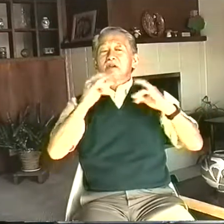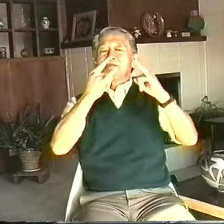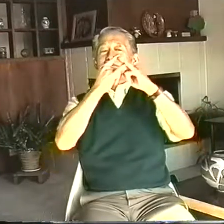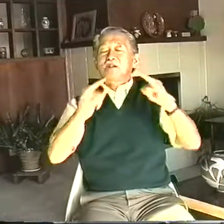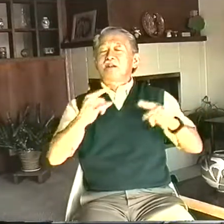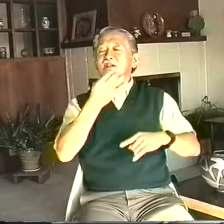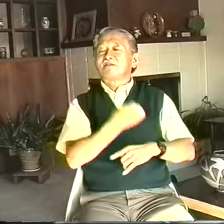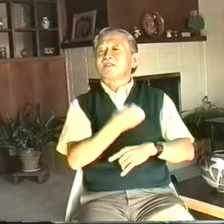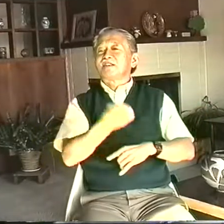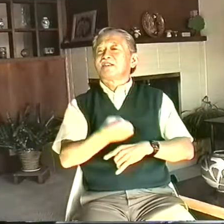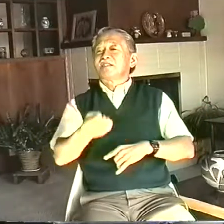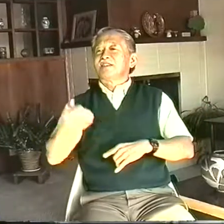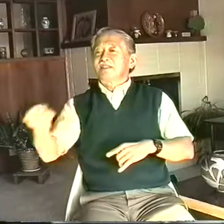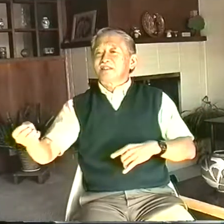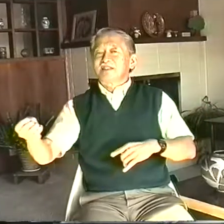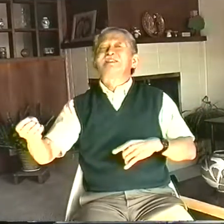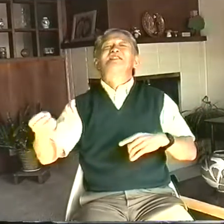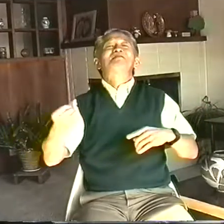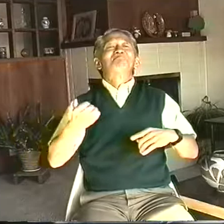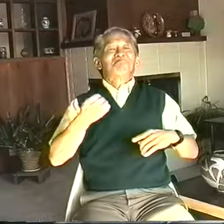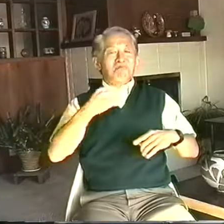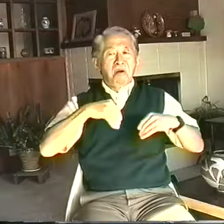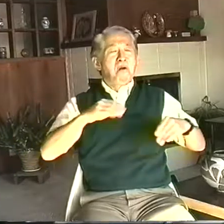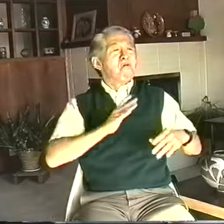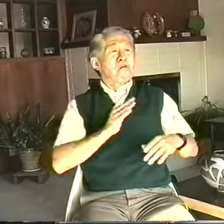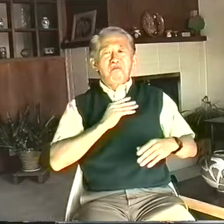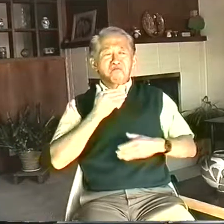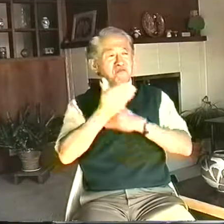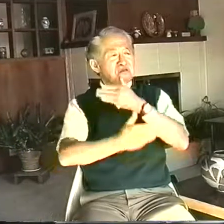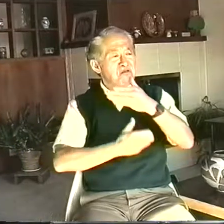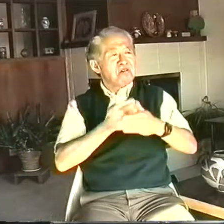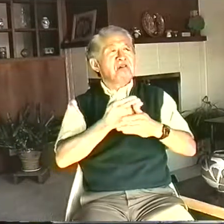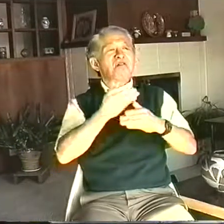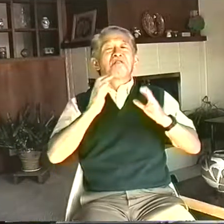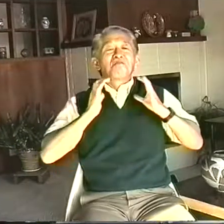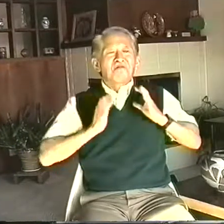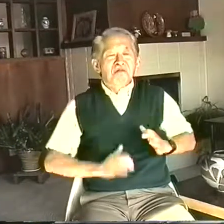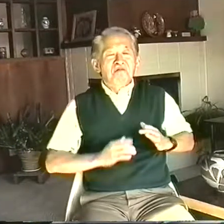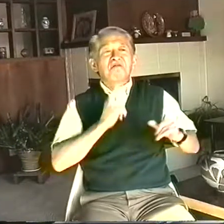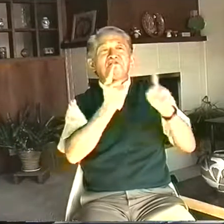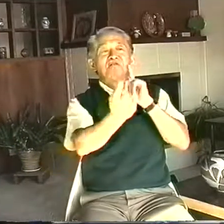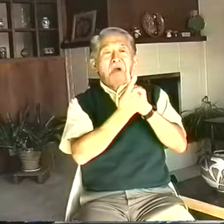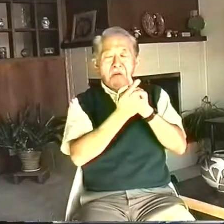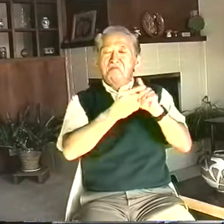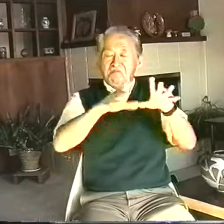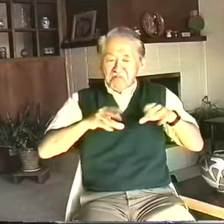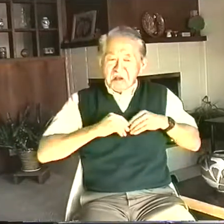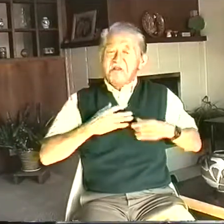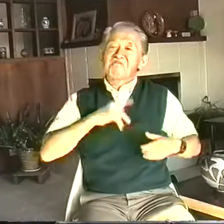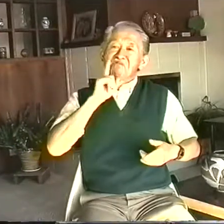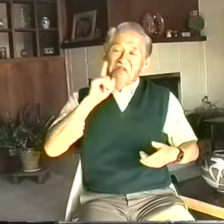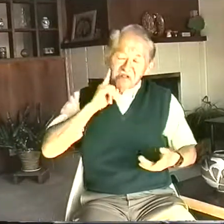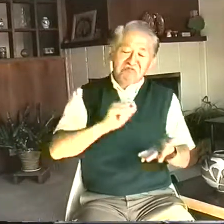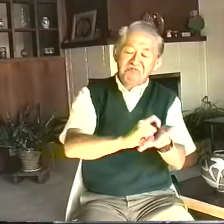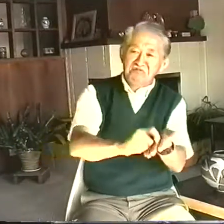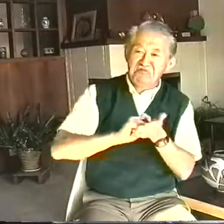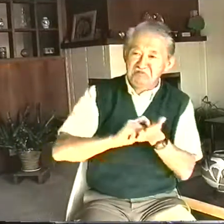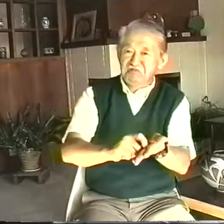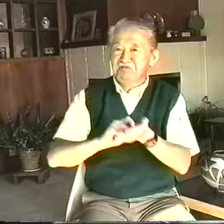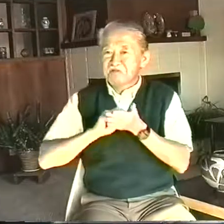operation selling backpacking and camping equipment. That venture progressed well, and many of the patrons who came to my